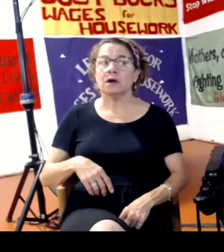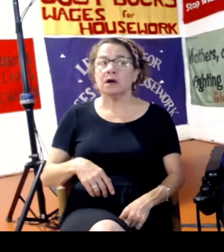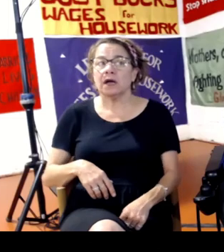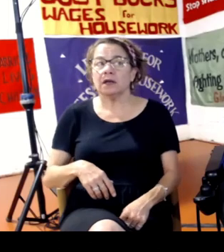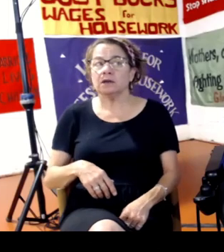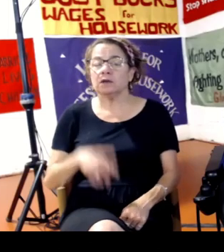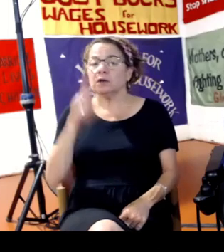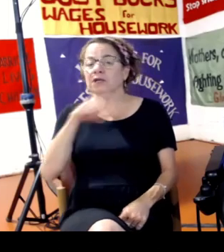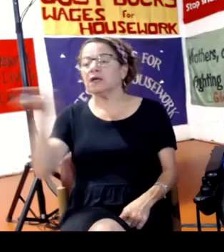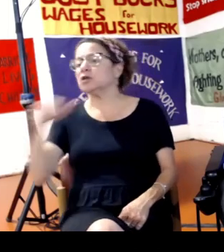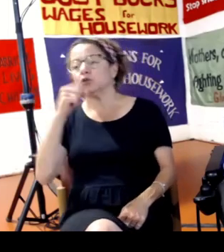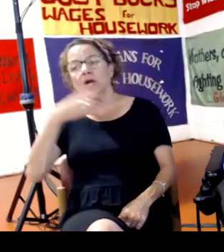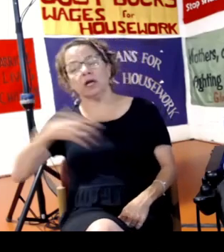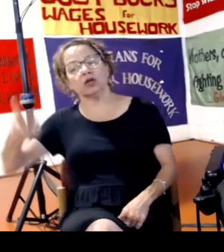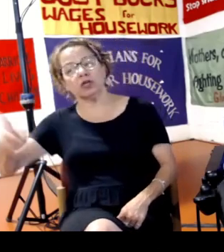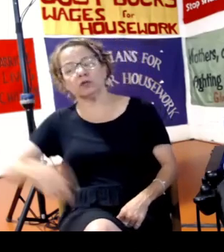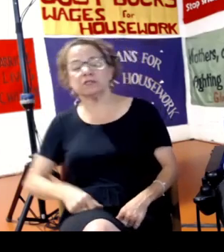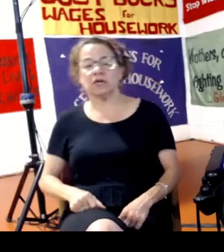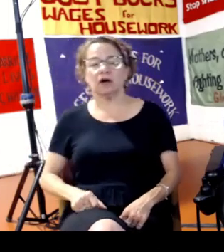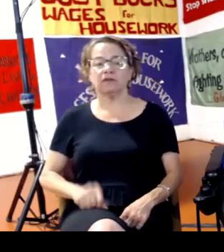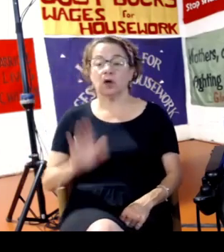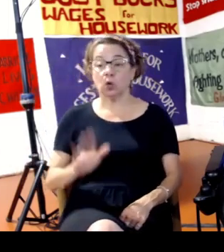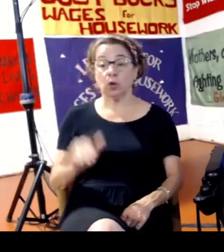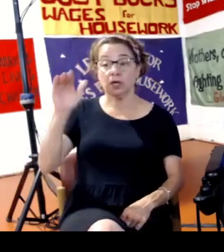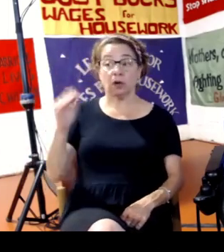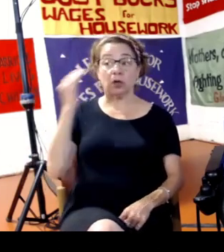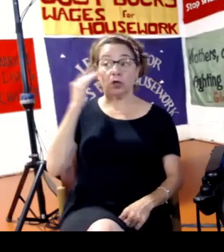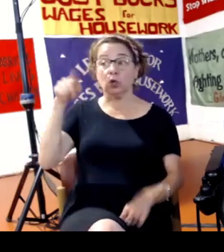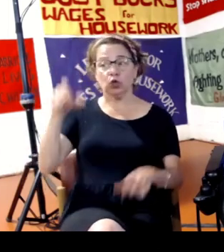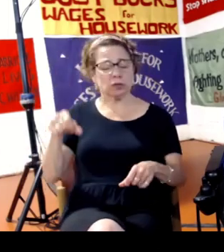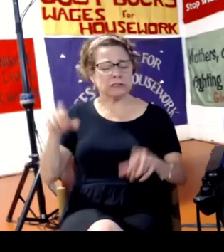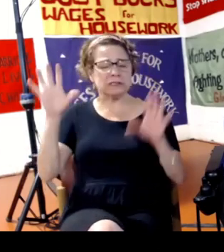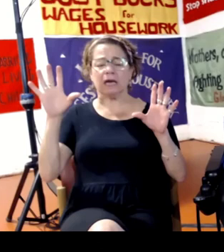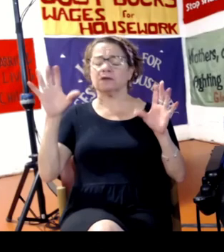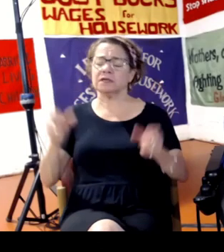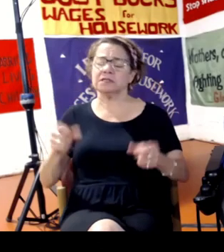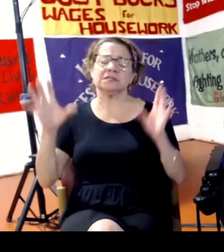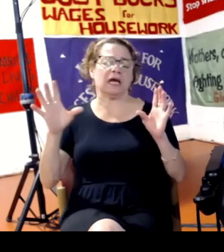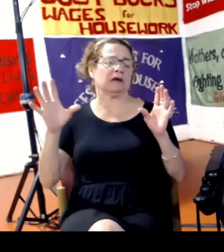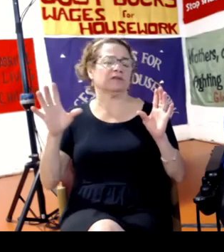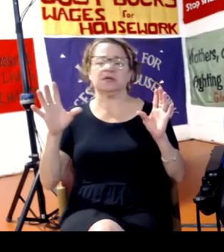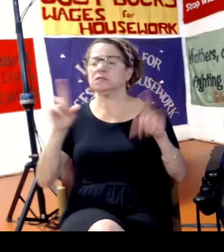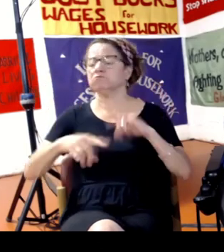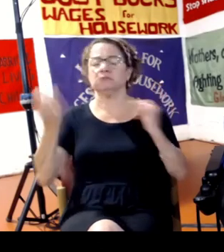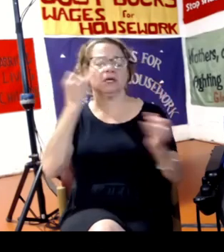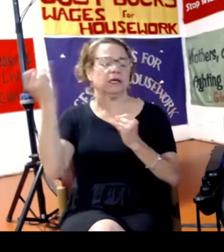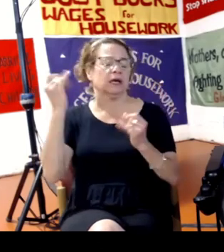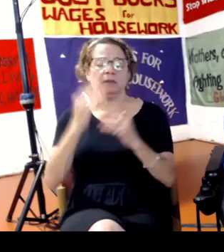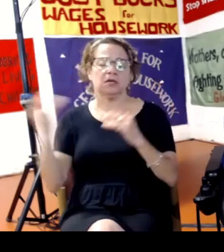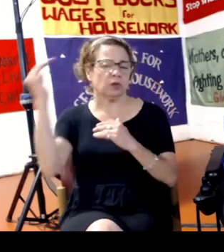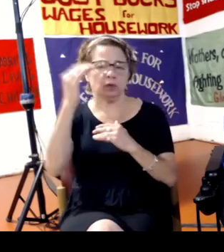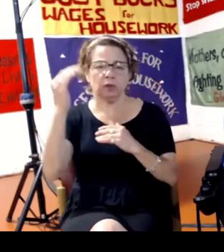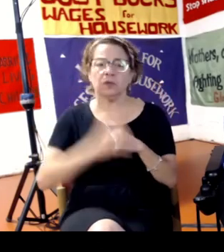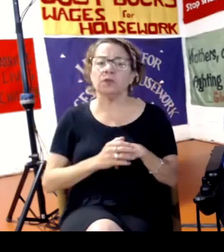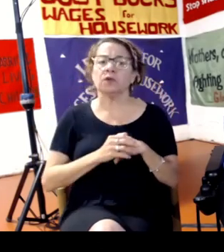hungry. We're growing up to know that you have sacrificed more than we can ever imagine.